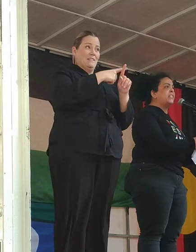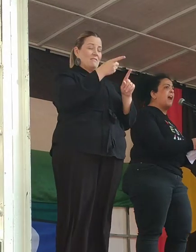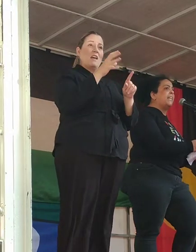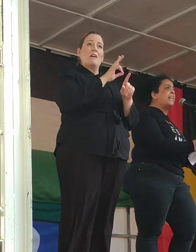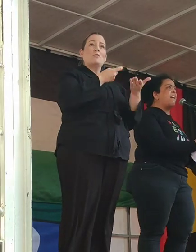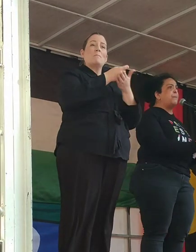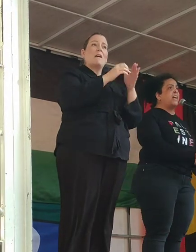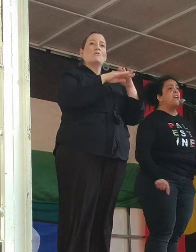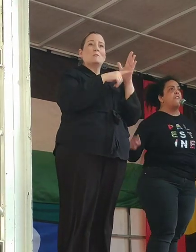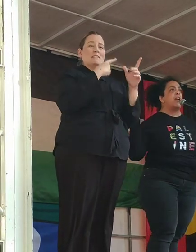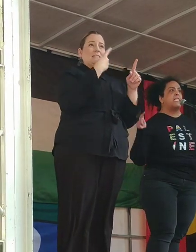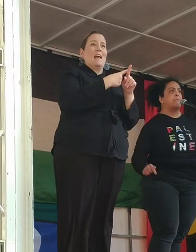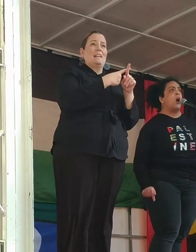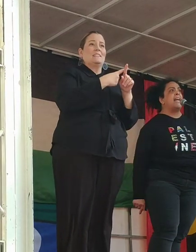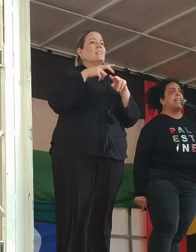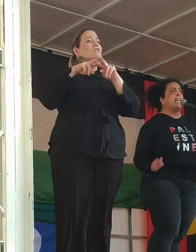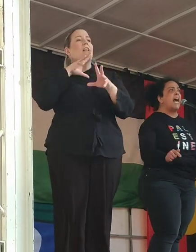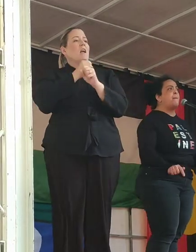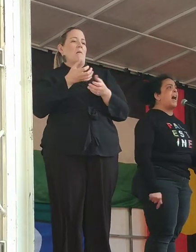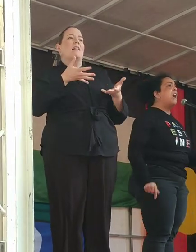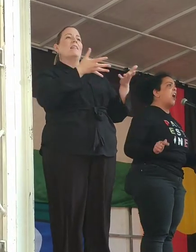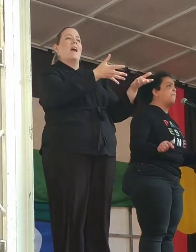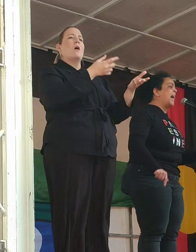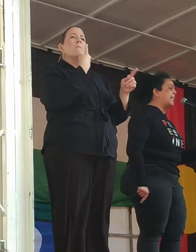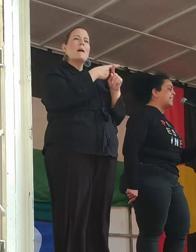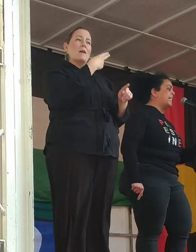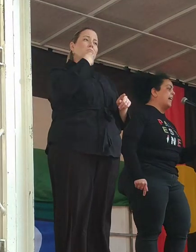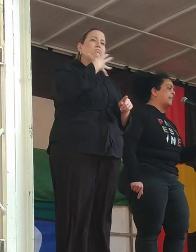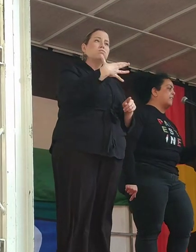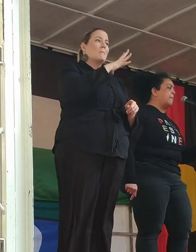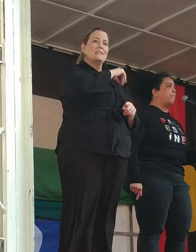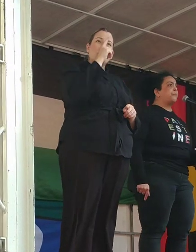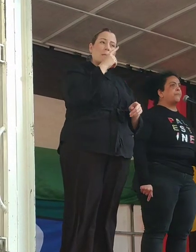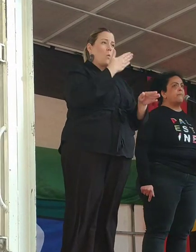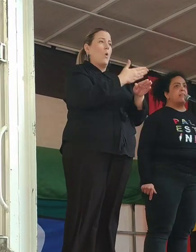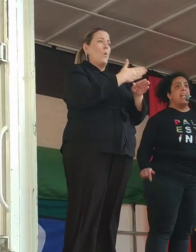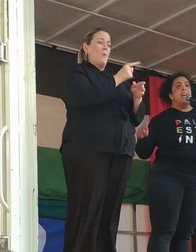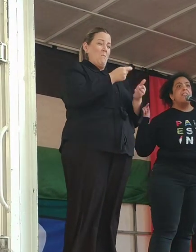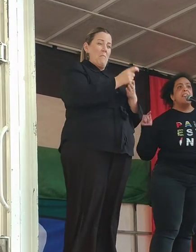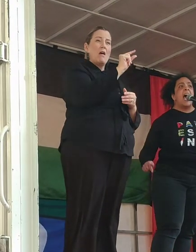breaks from the Israeli government for exploiting the labour of Palestinians.